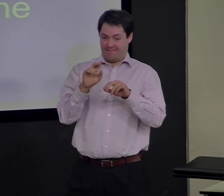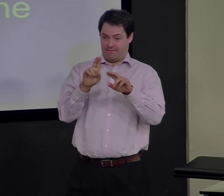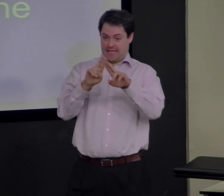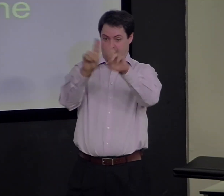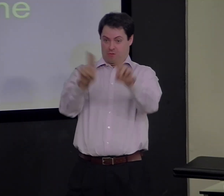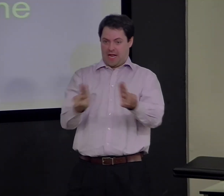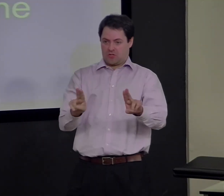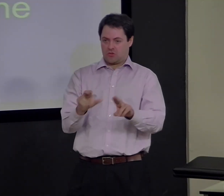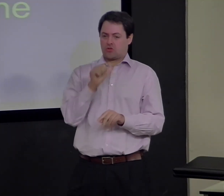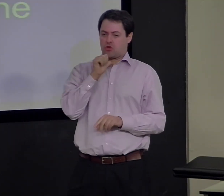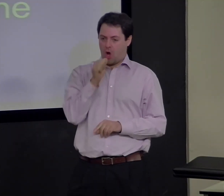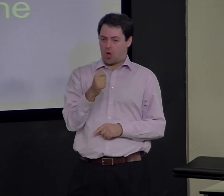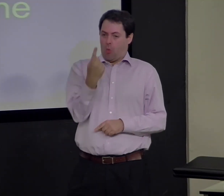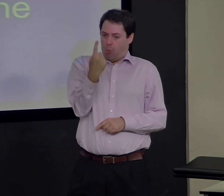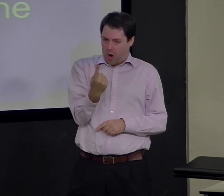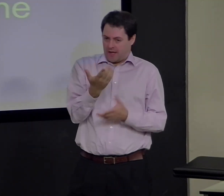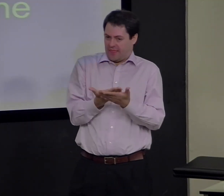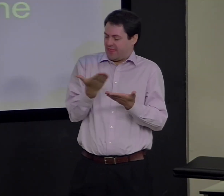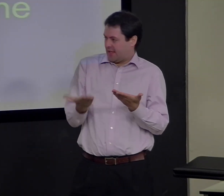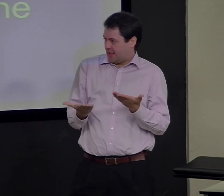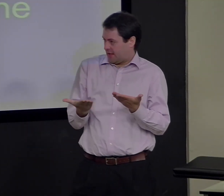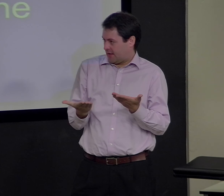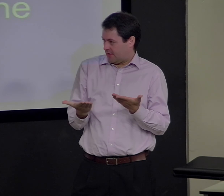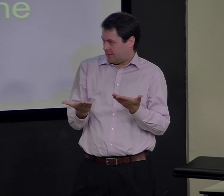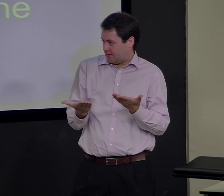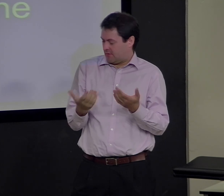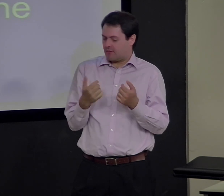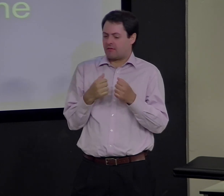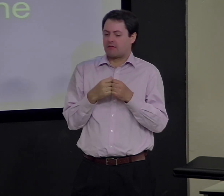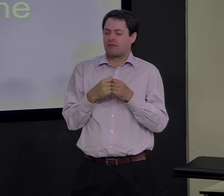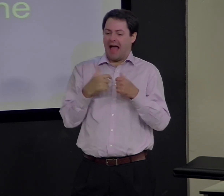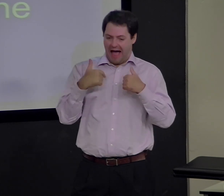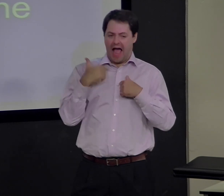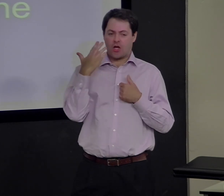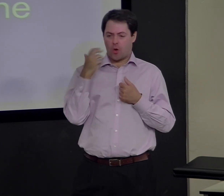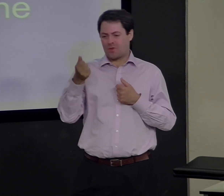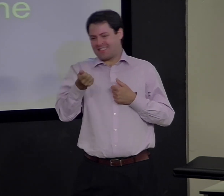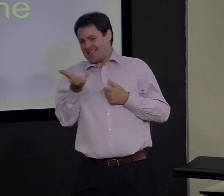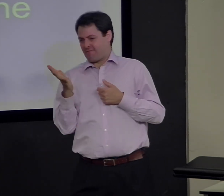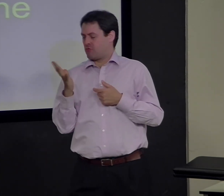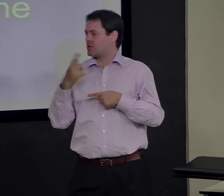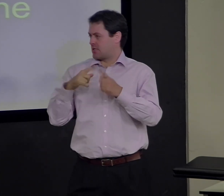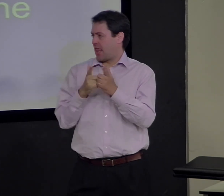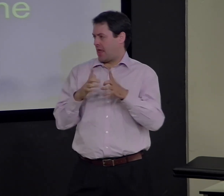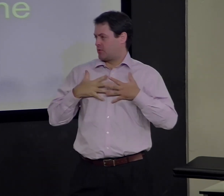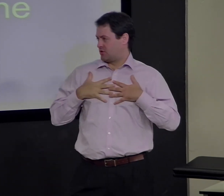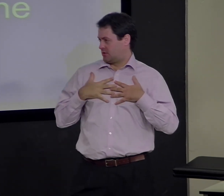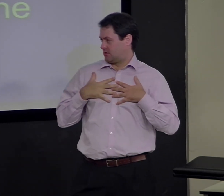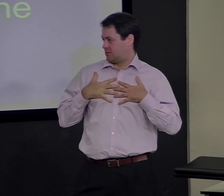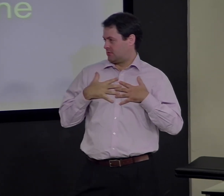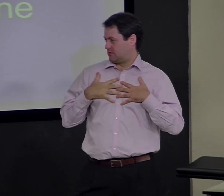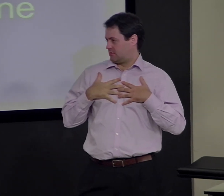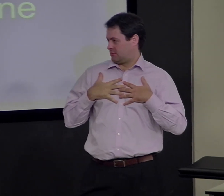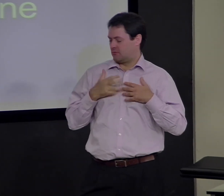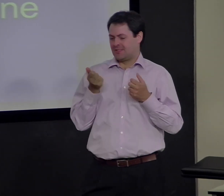Let me just continue along with in that vein. International sign language is often thought of as one thing. I know